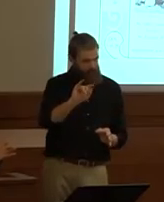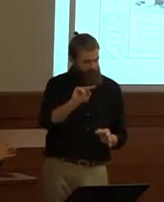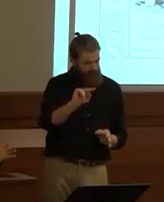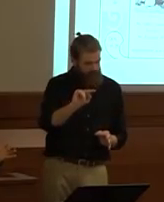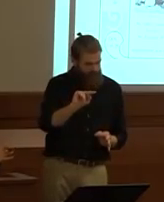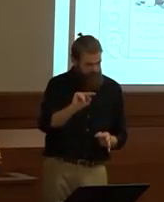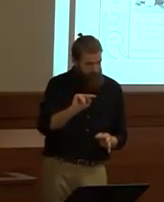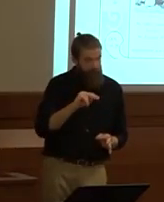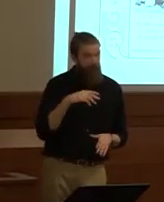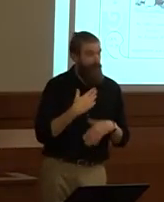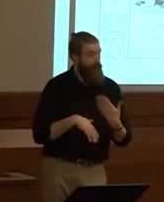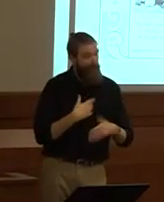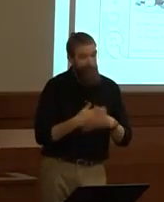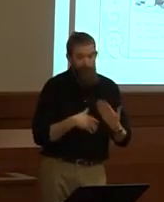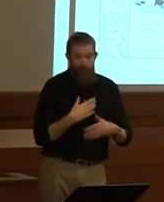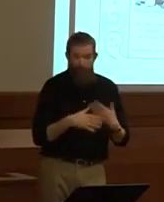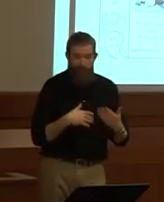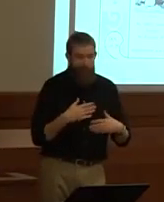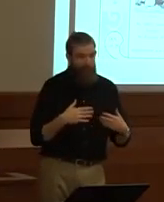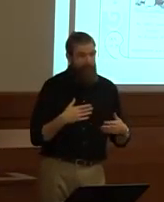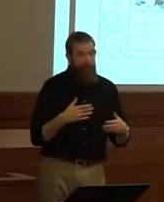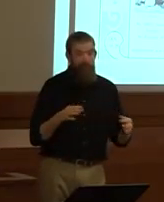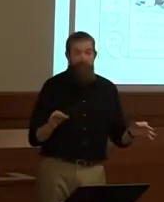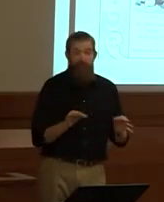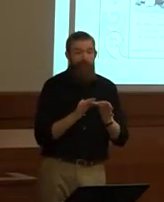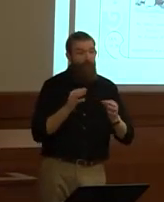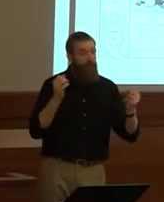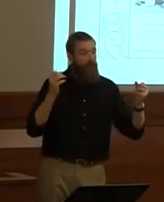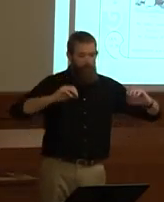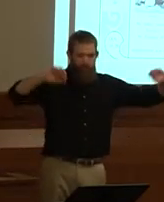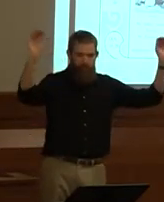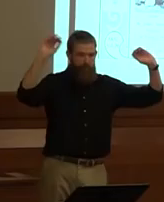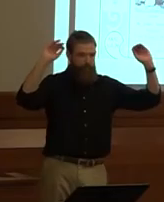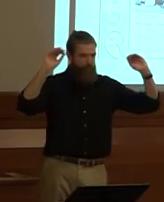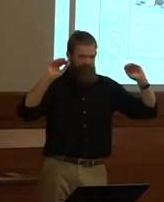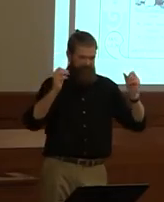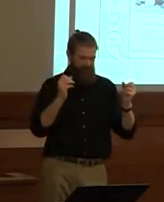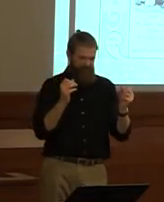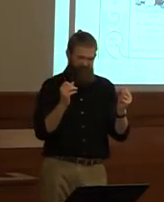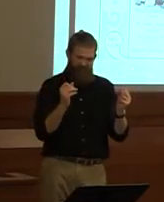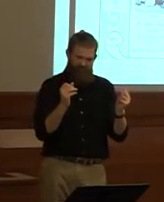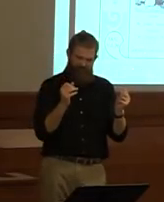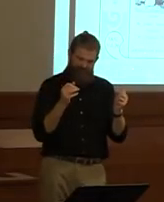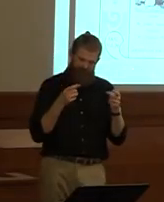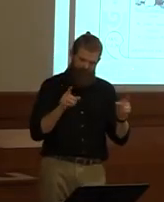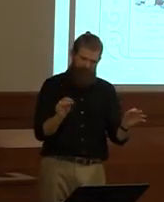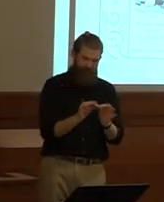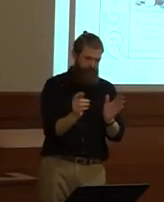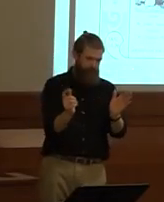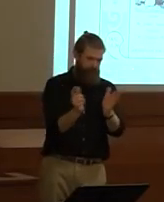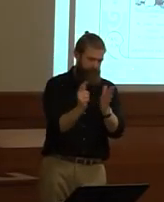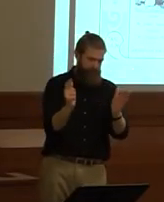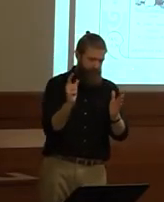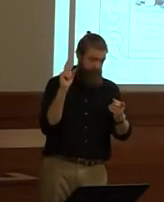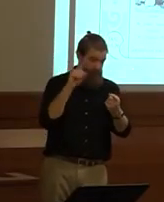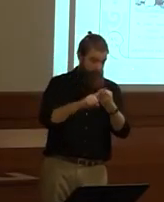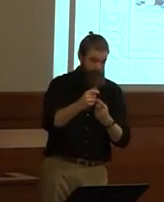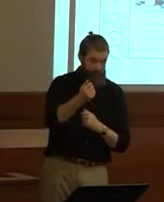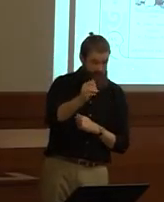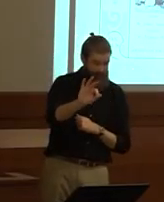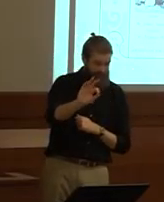all Masses would without any sign language. Sign language wasn't allowed in the Mass until 1963, I